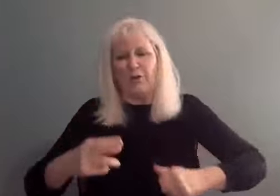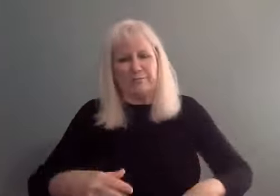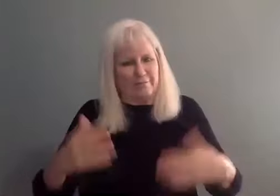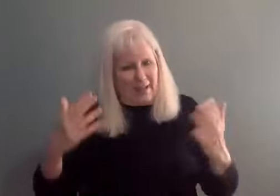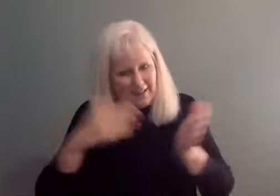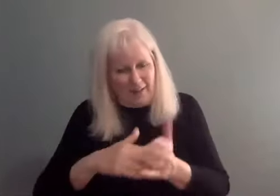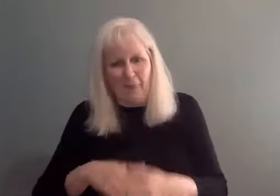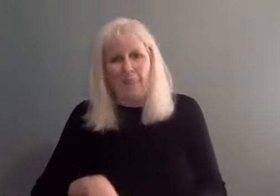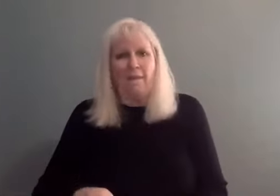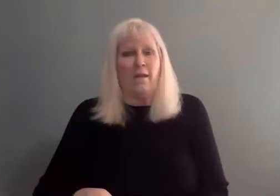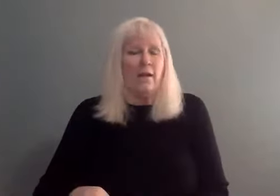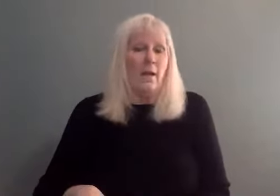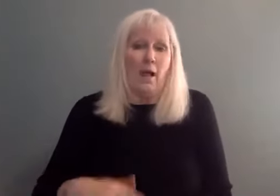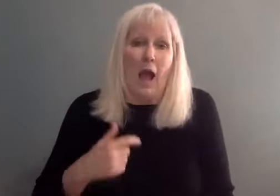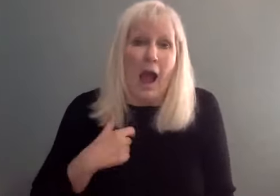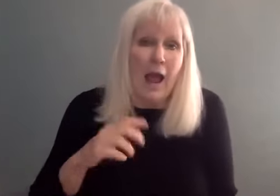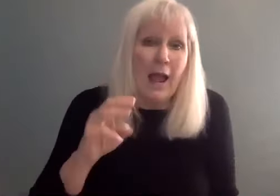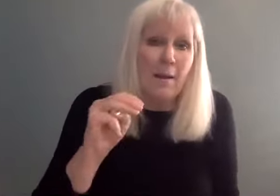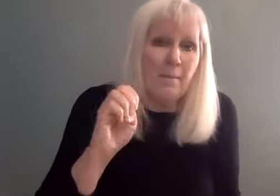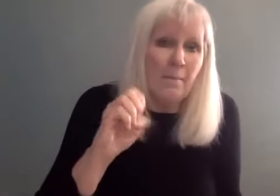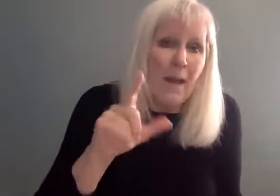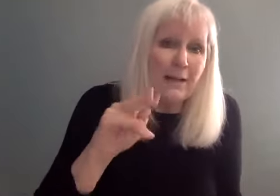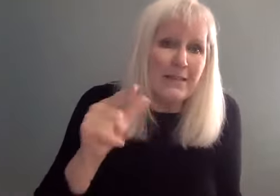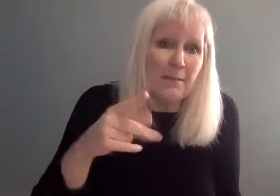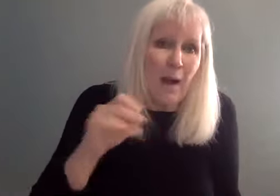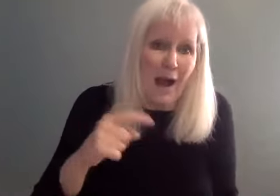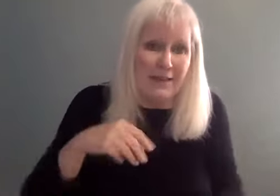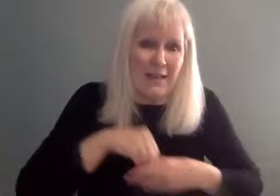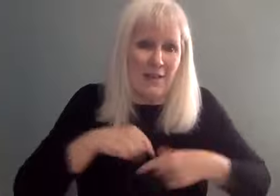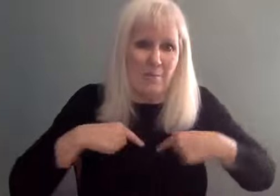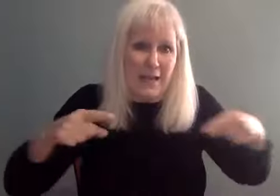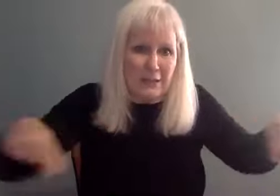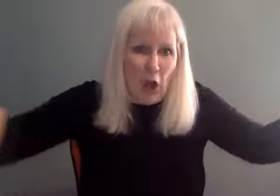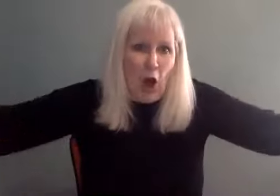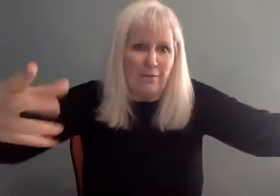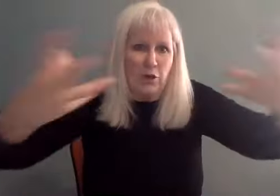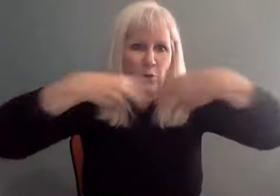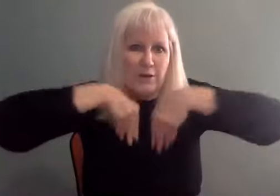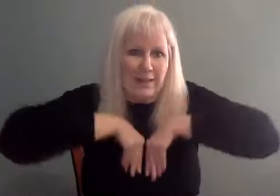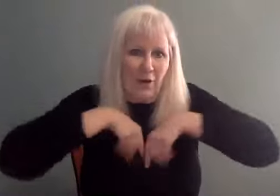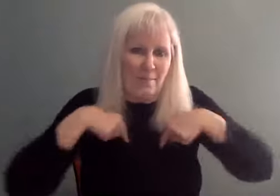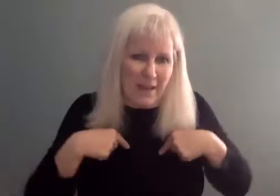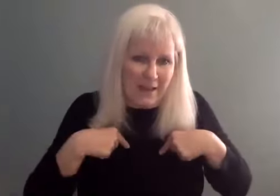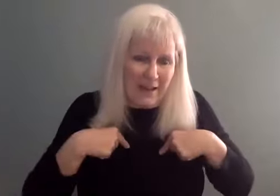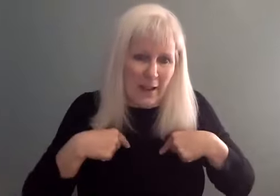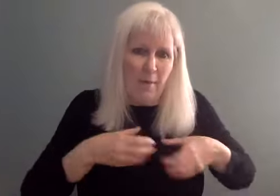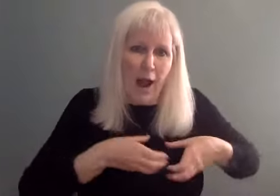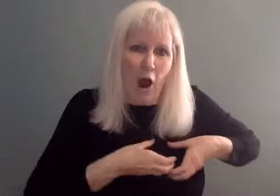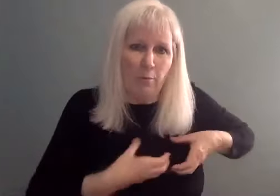a melting pot of all of you. And my heart is broken open. I think broken open hearts heal bigger. I have a lot